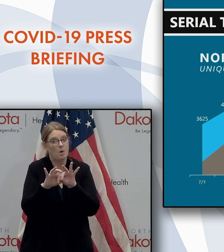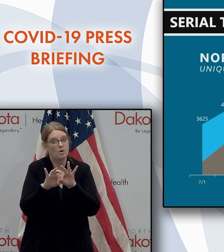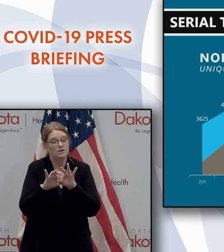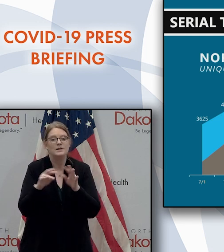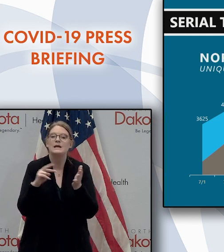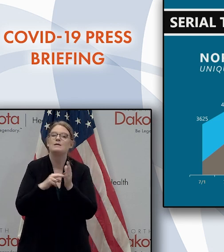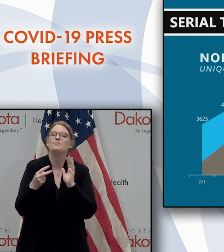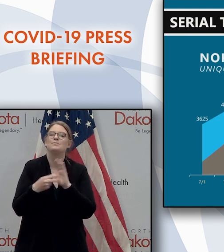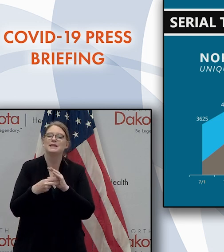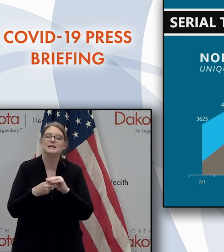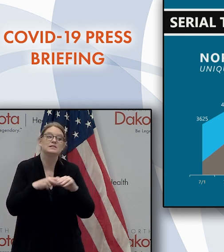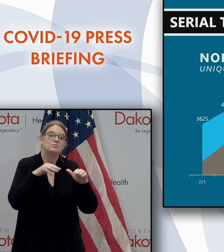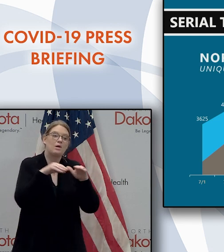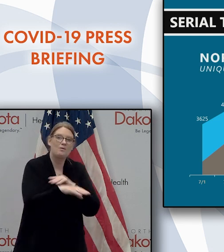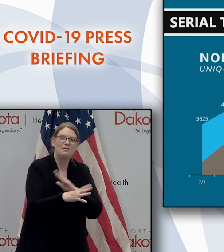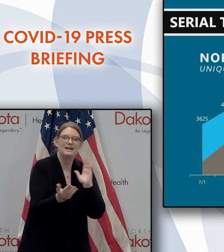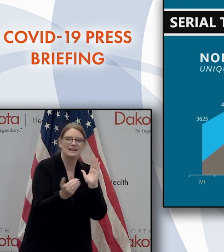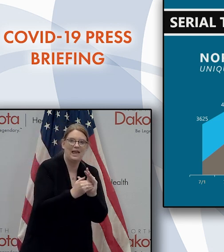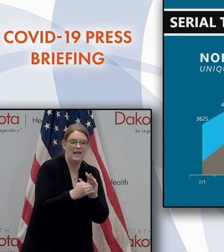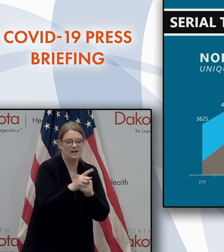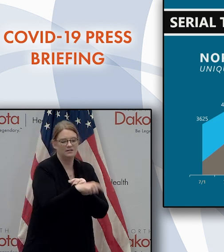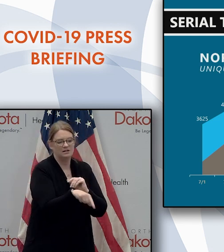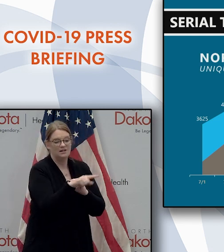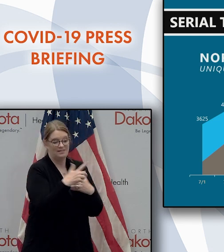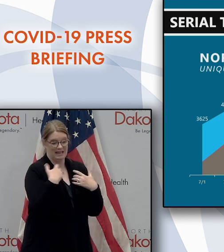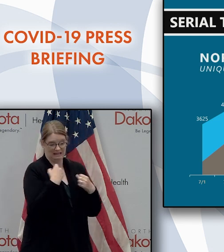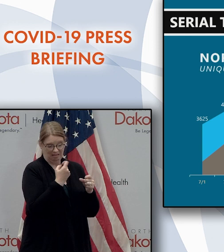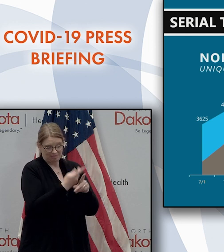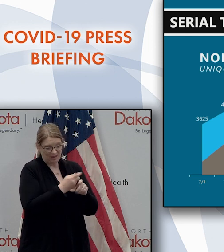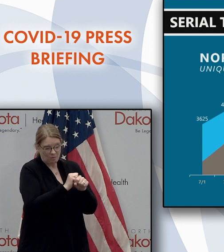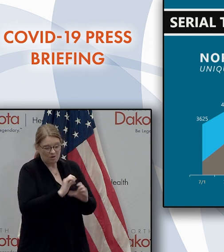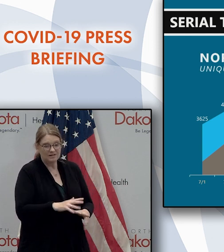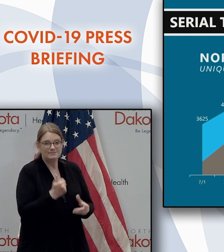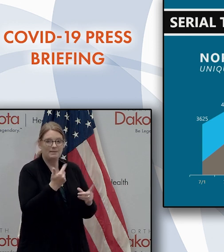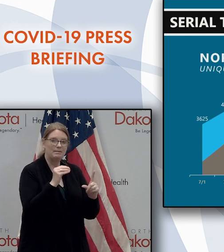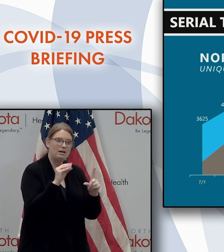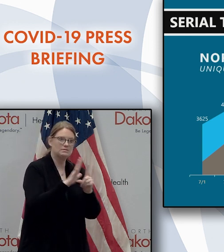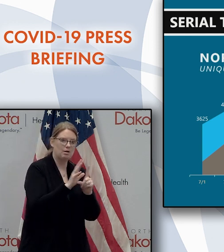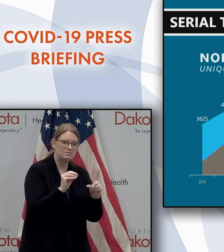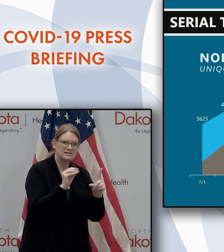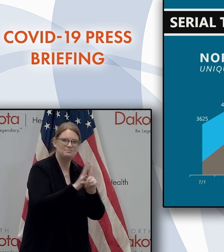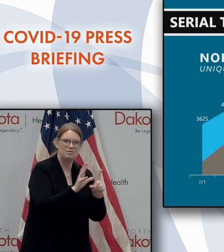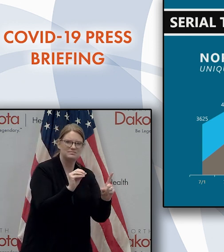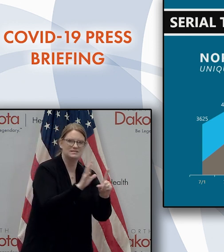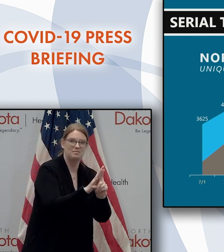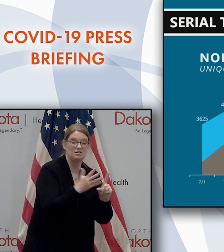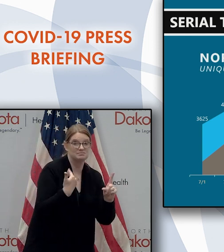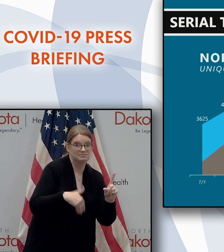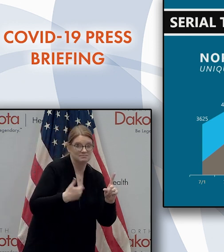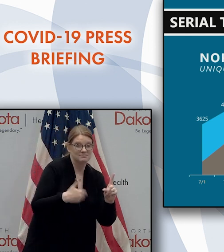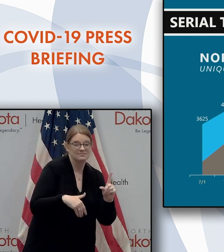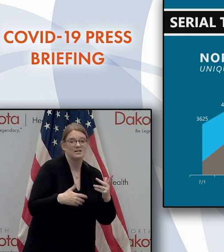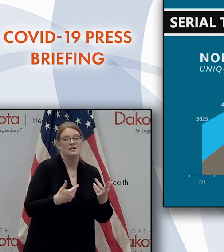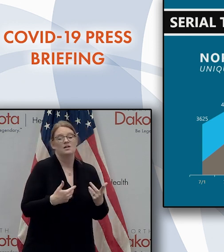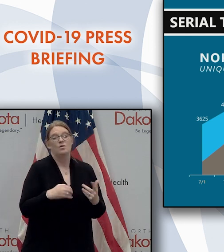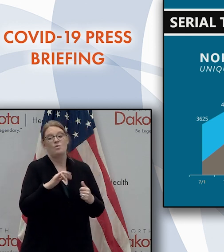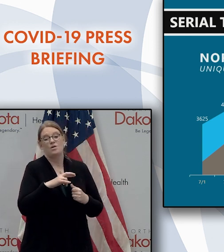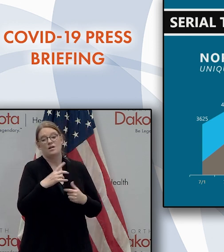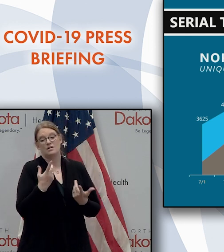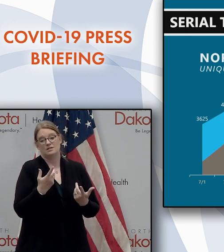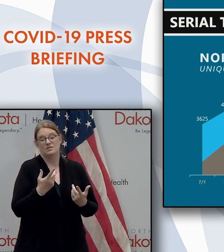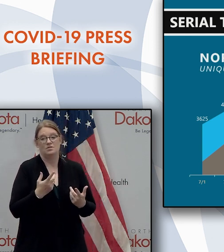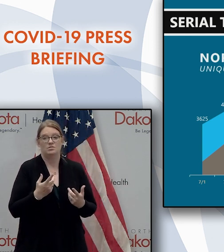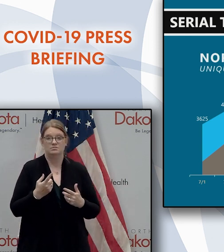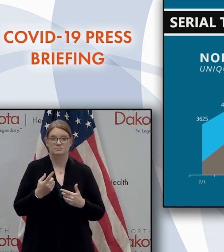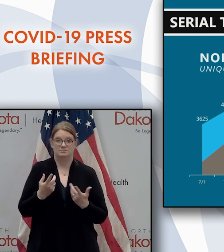testing healthcare workers who might have been having repeat exposures. It's as important as testing someone who's newly